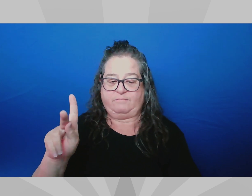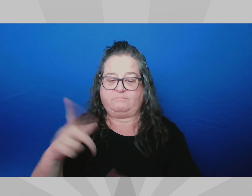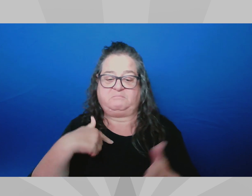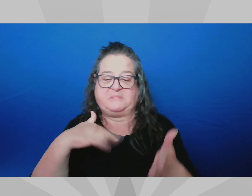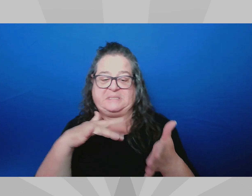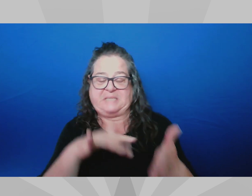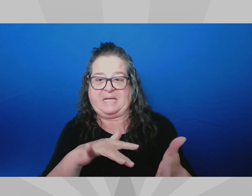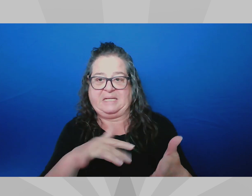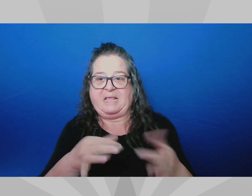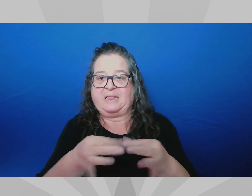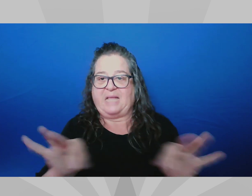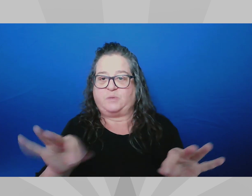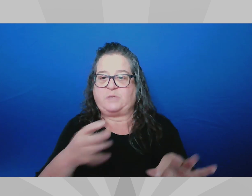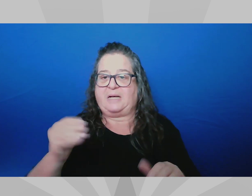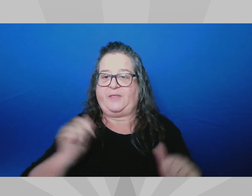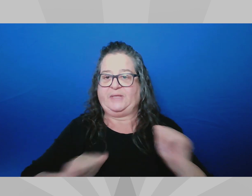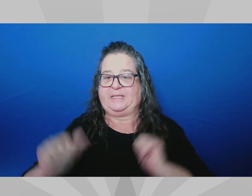Denmark.